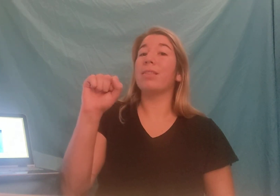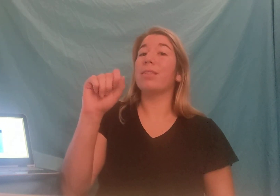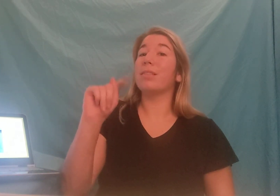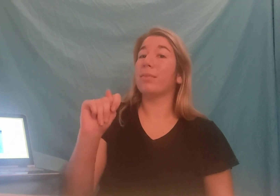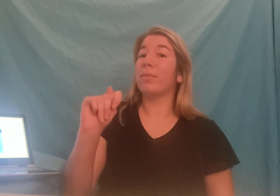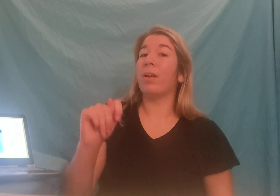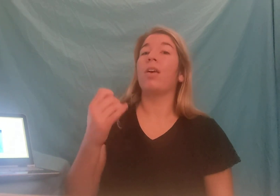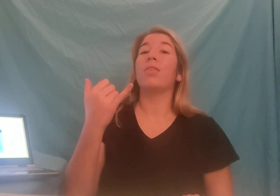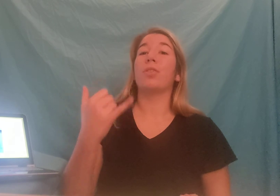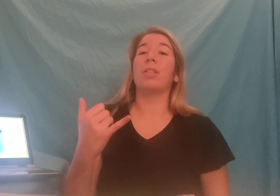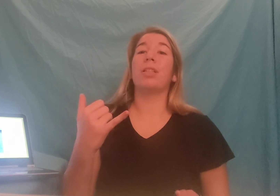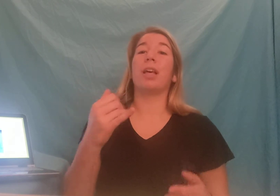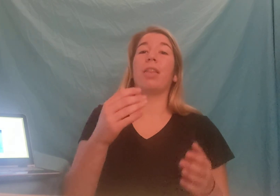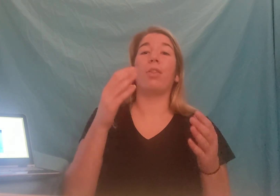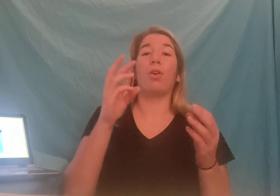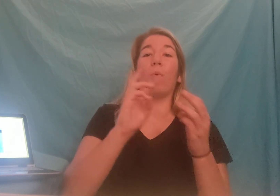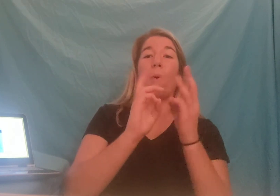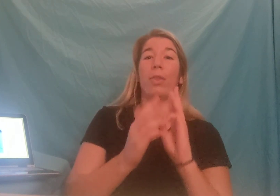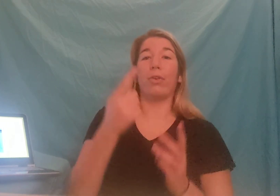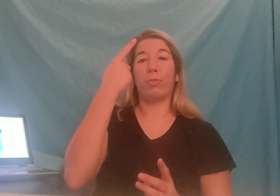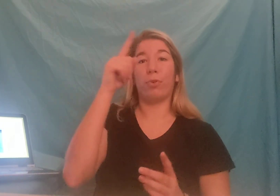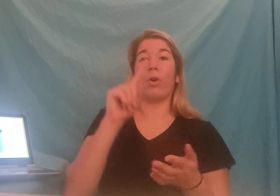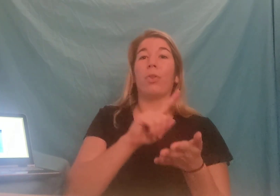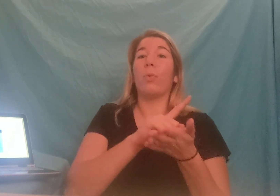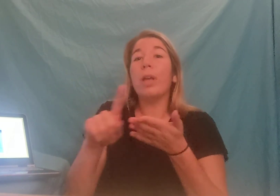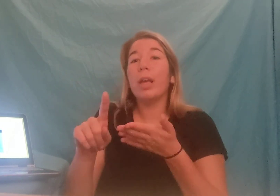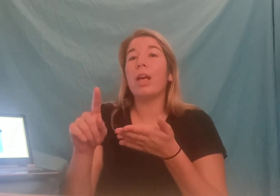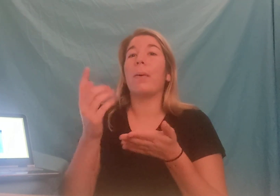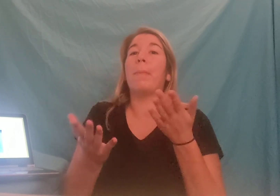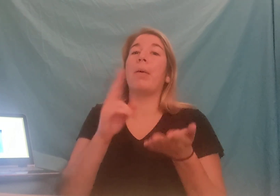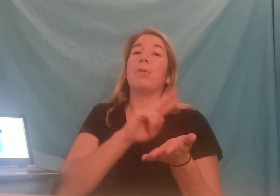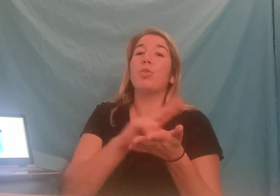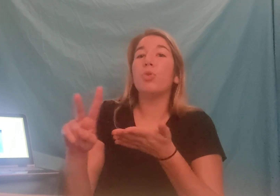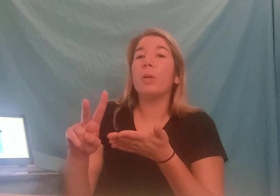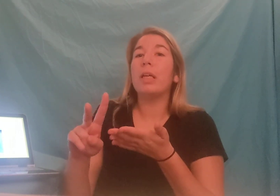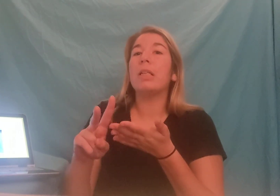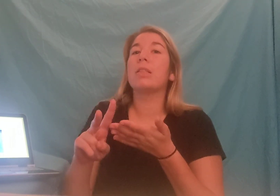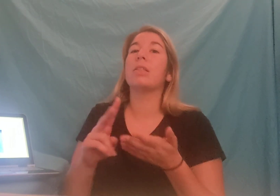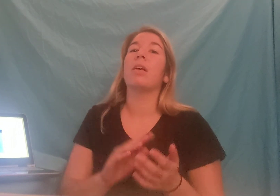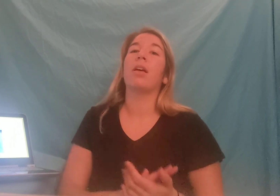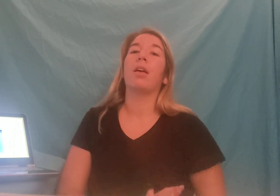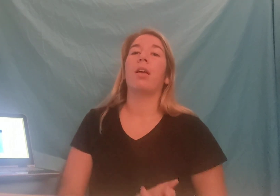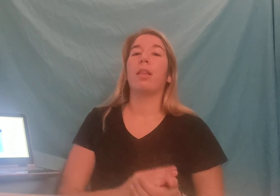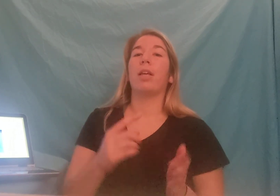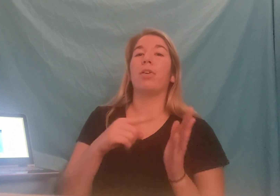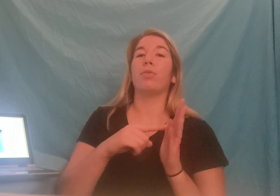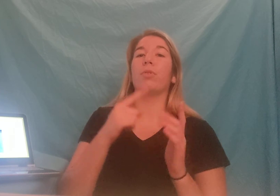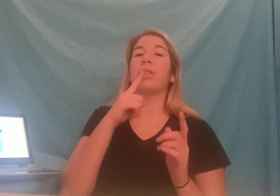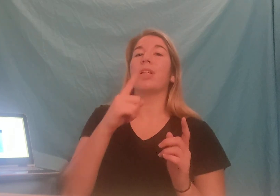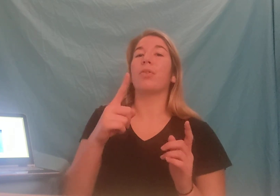Forecast, so this is like the weather for the week, maybe 2 weeks. They tell